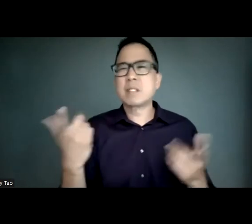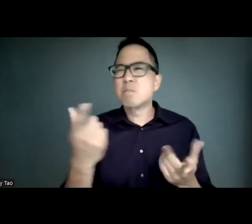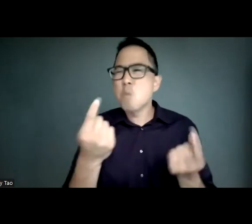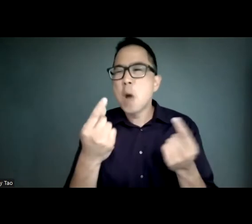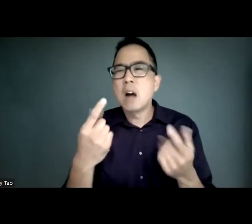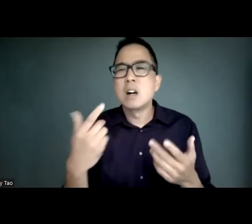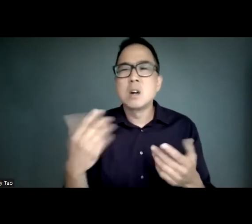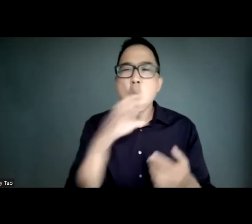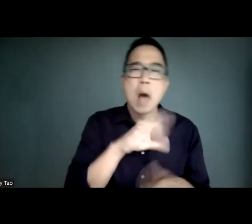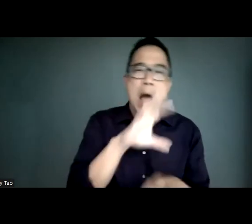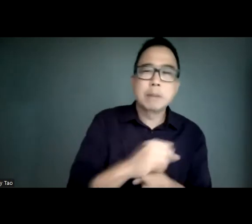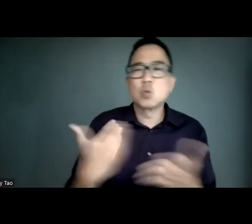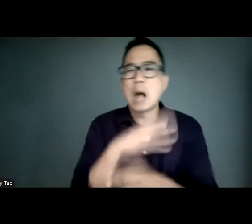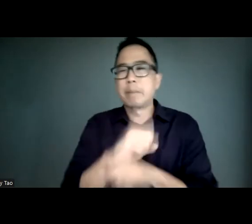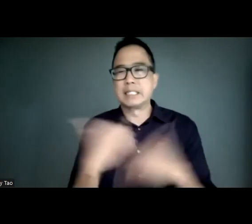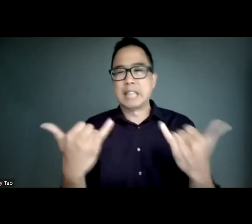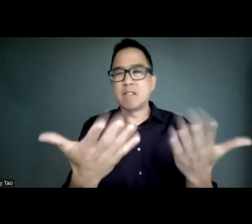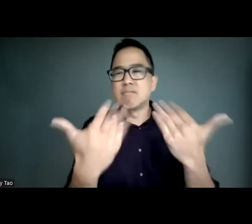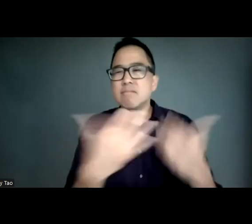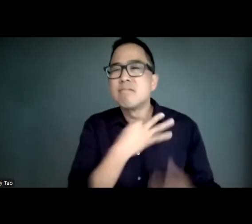We've already developed new habits.